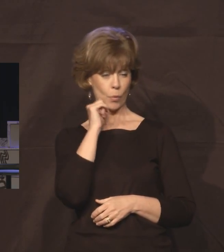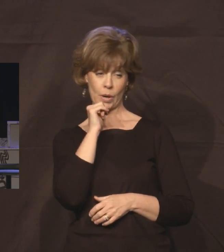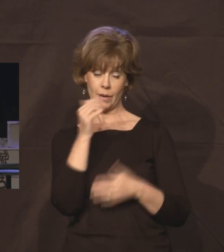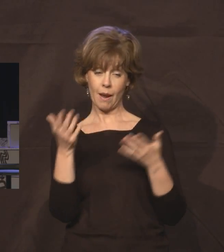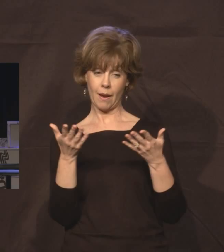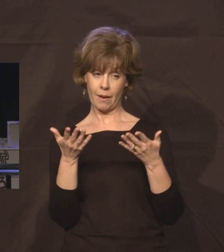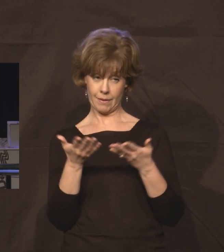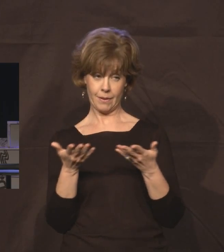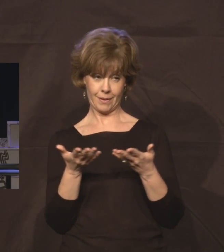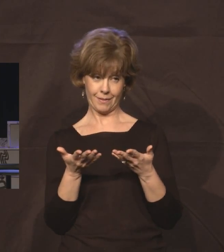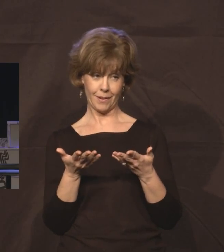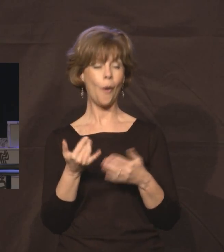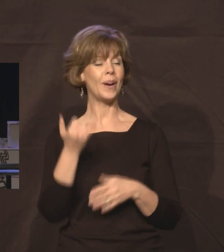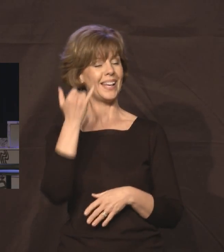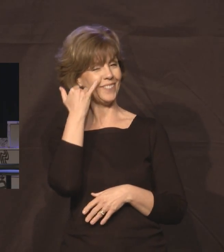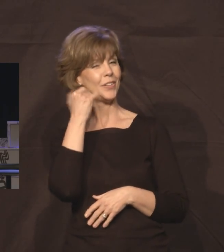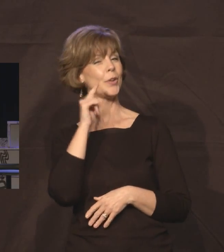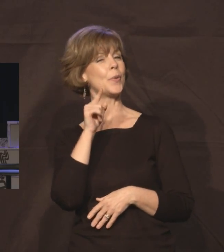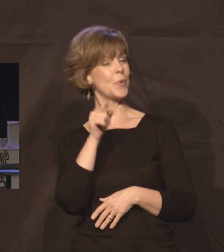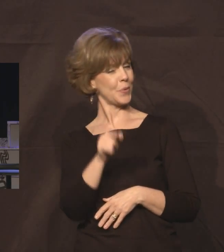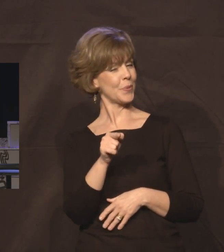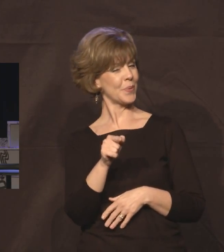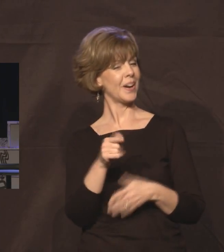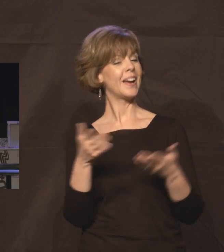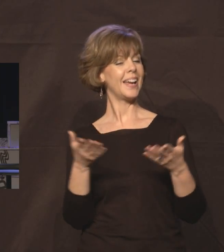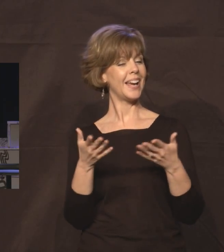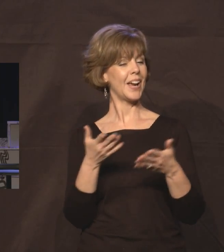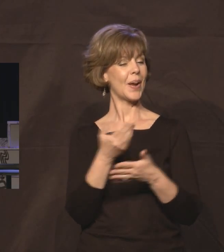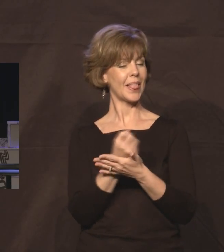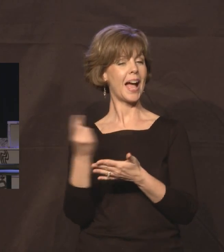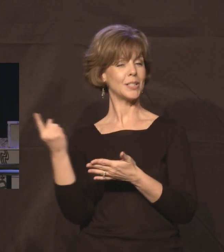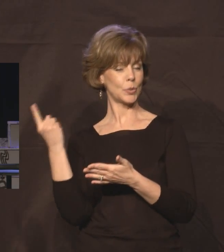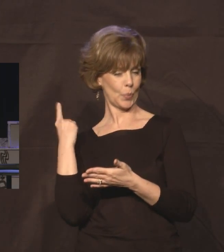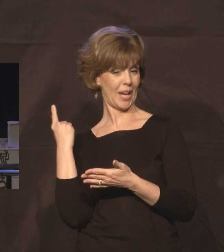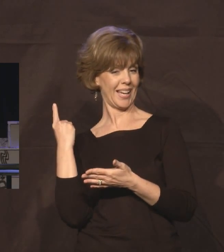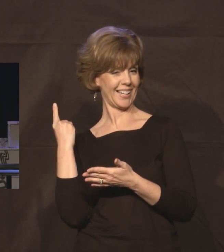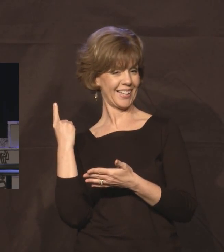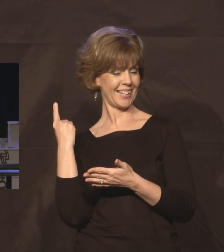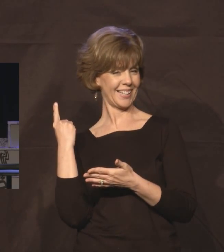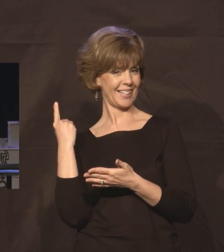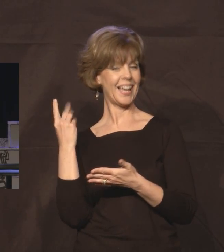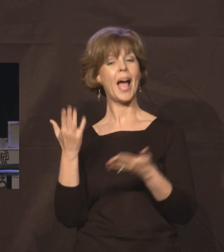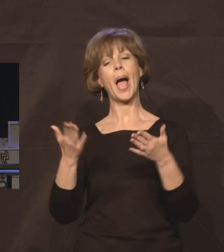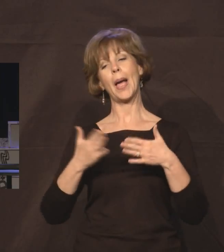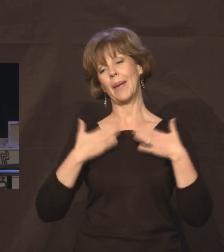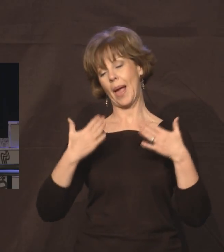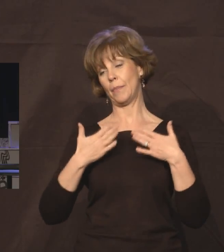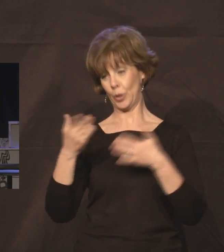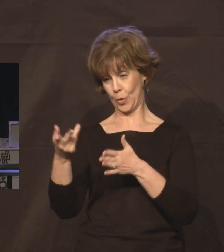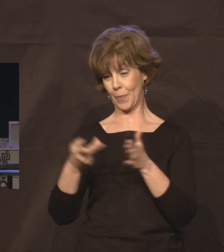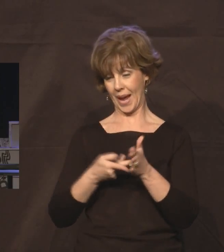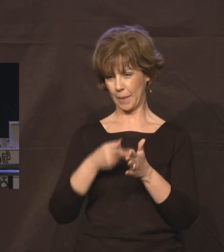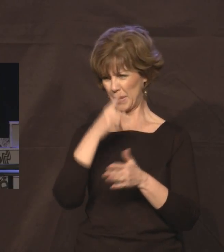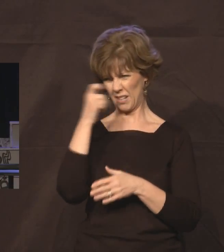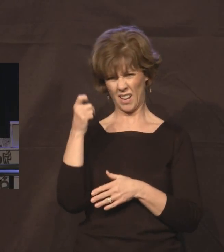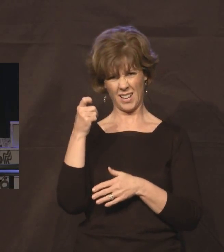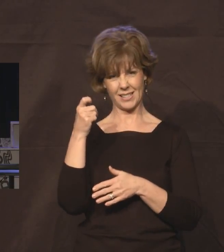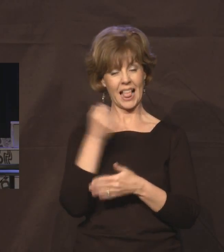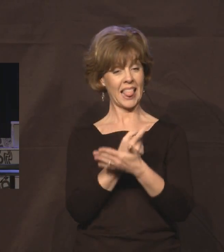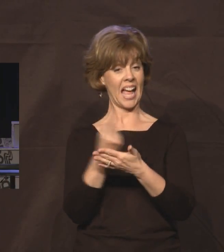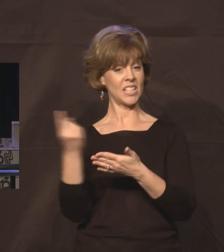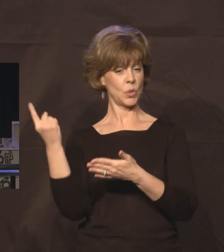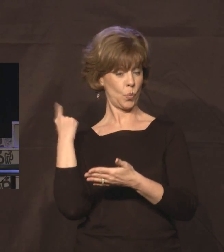you're back. I was afraid after I preached last week, many of you wouldn't come back. And it was an interesting subject. We talked about lust. And I wanted to